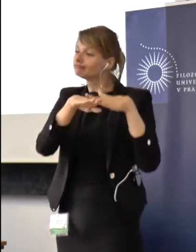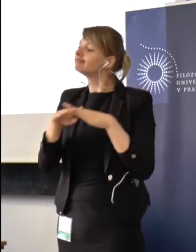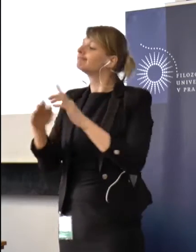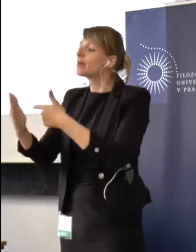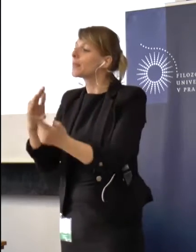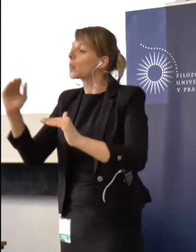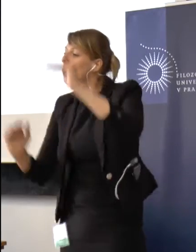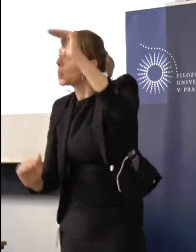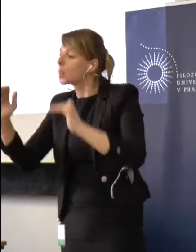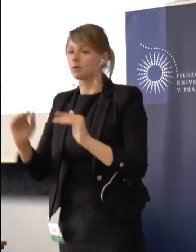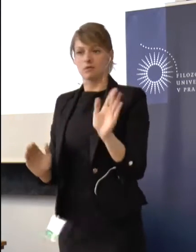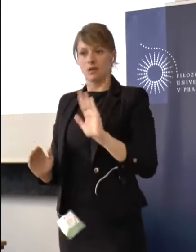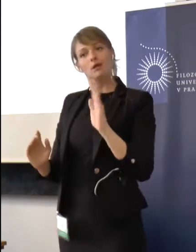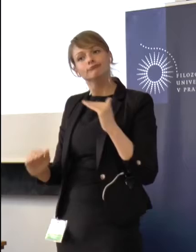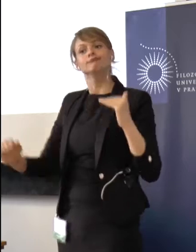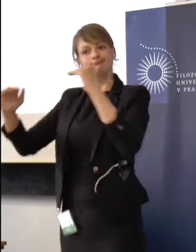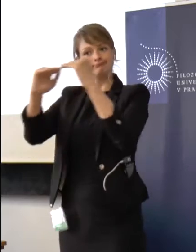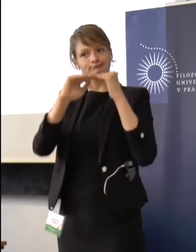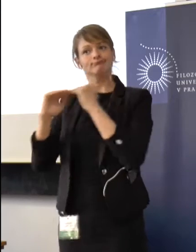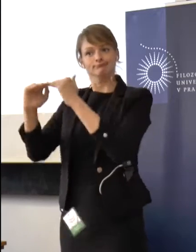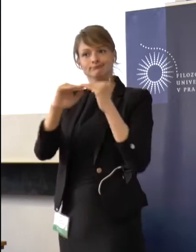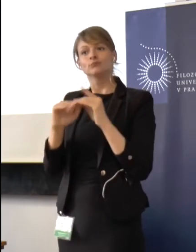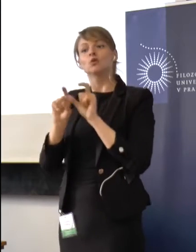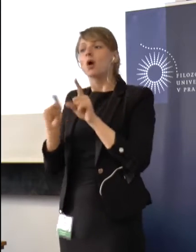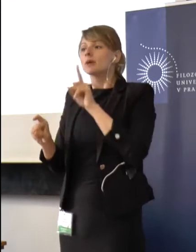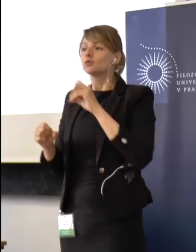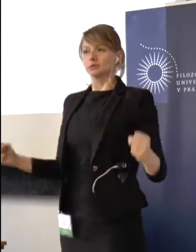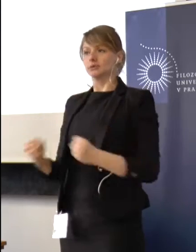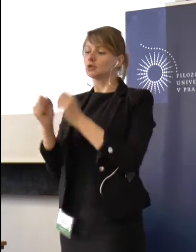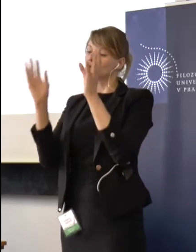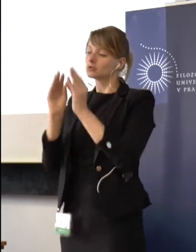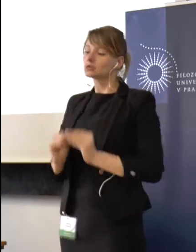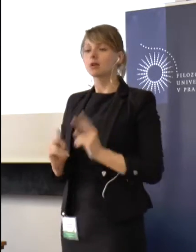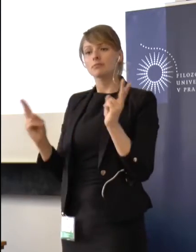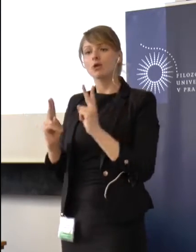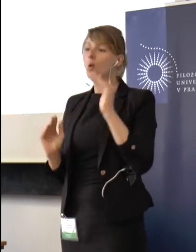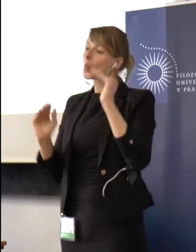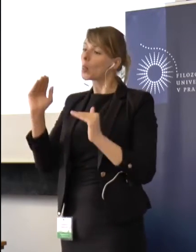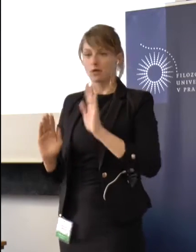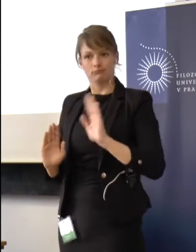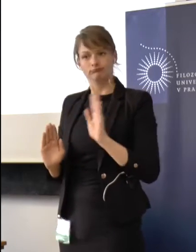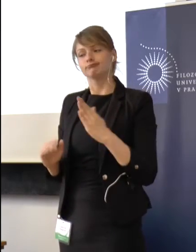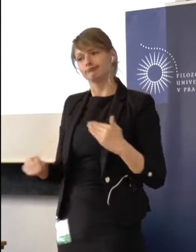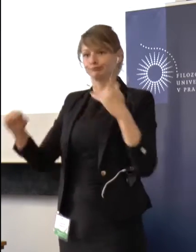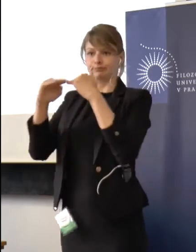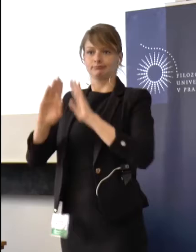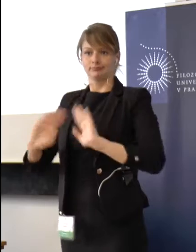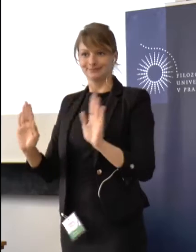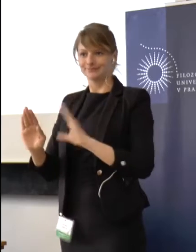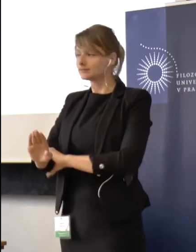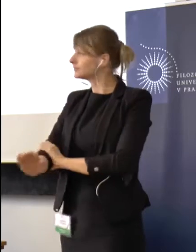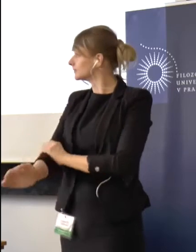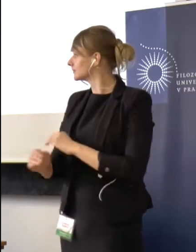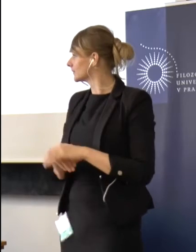high status in their national communities. So they are not only vernacular language, they are not only,